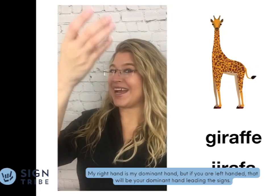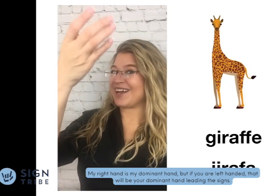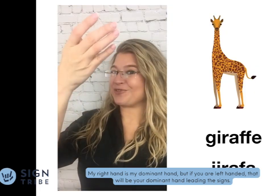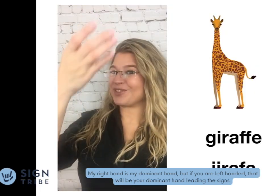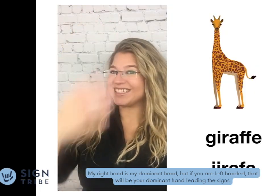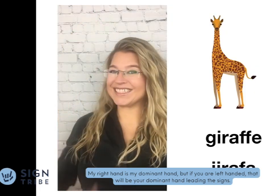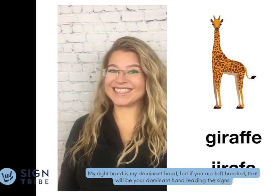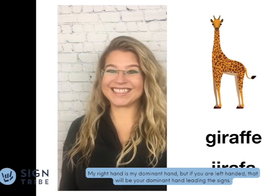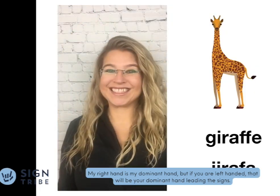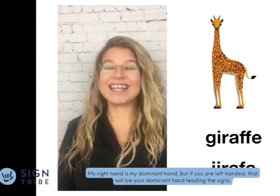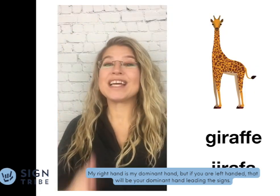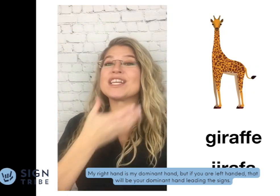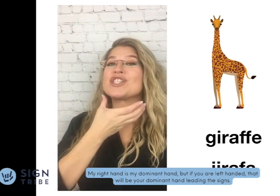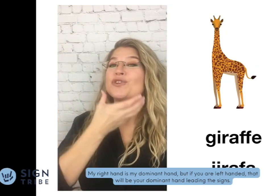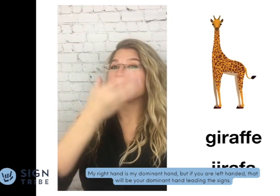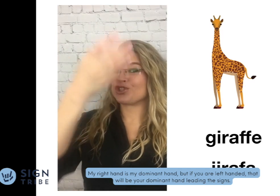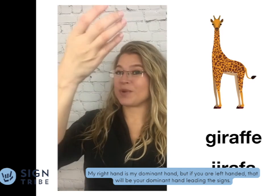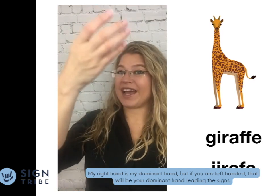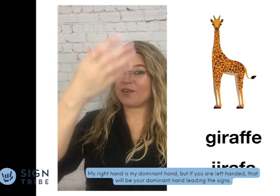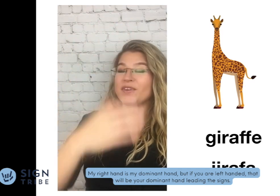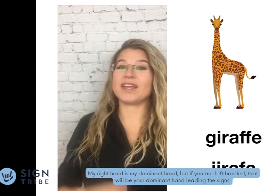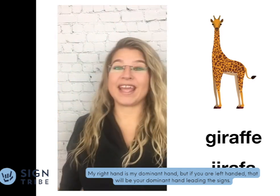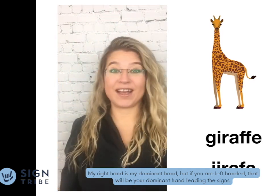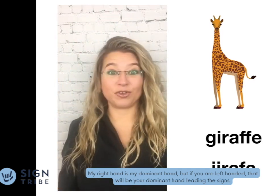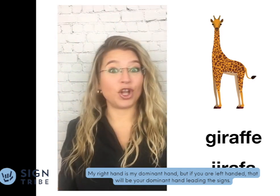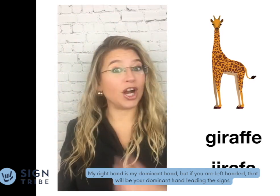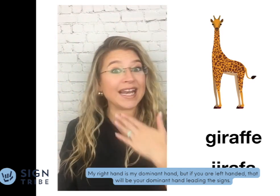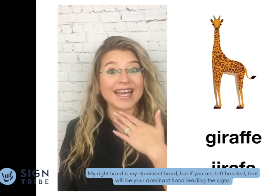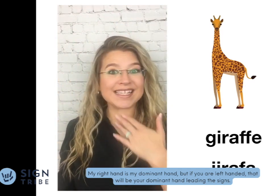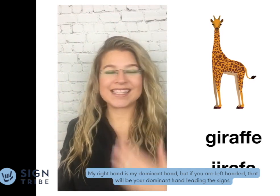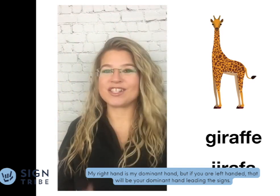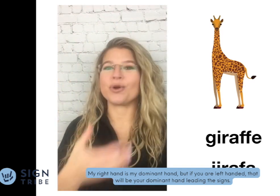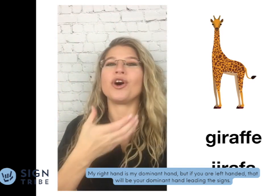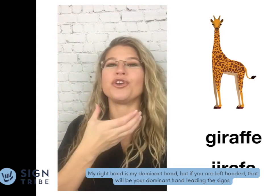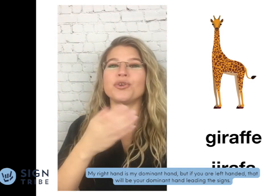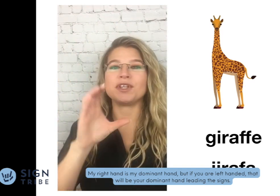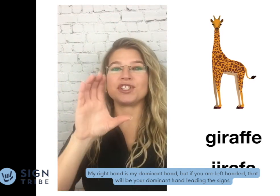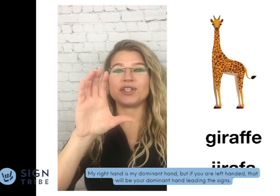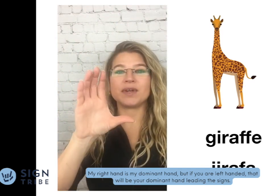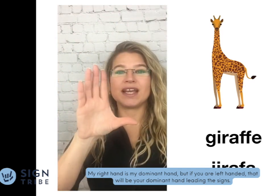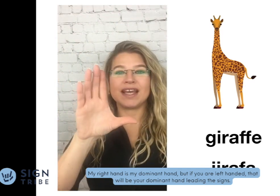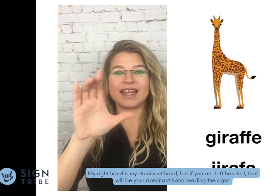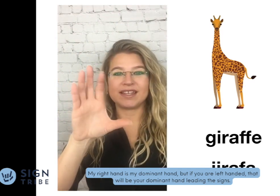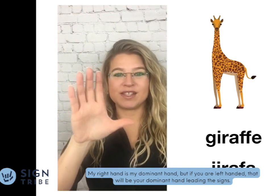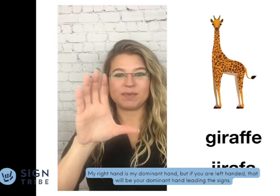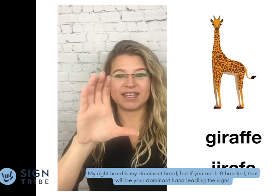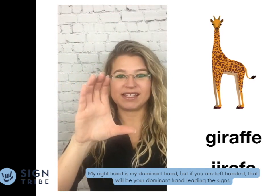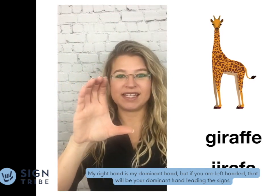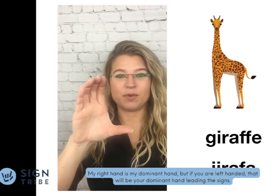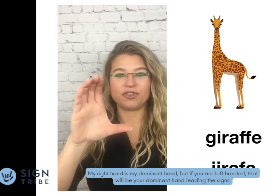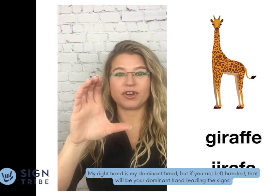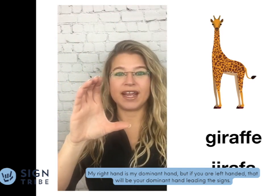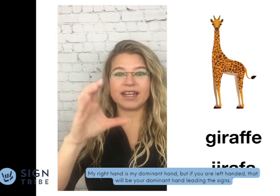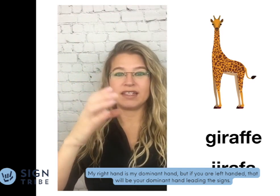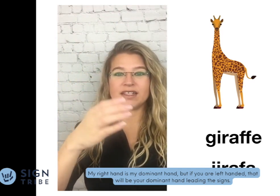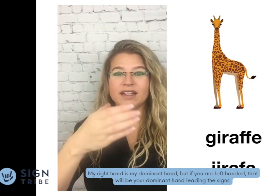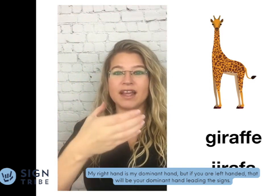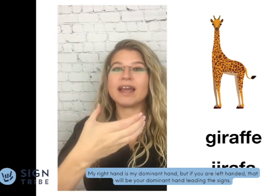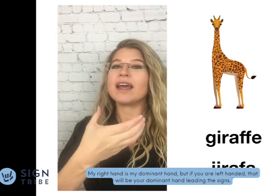Giraffe. So for giraffe, they have long necks. So all you're going to do is make a C with your hand and